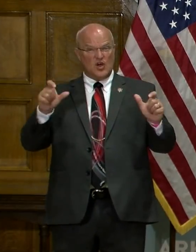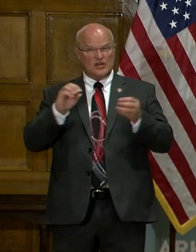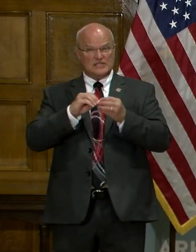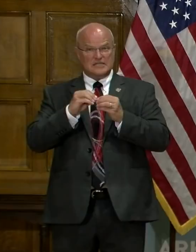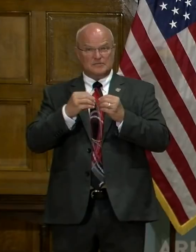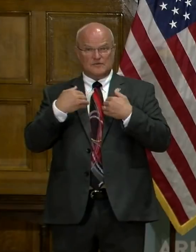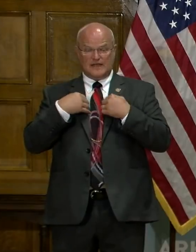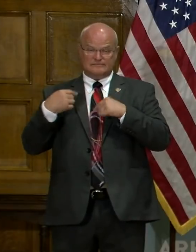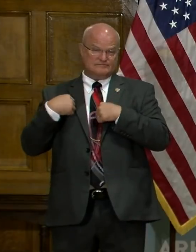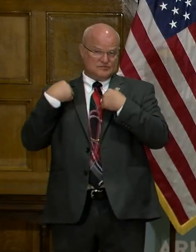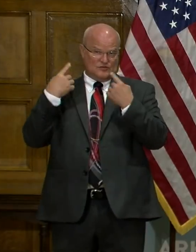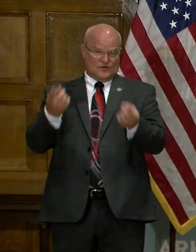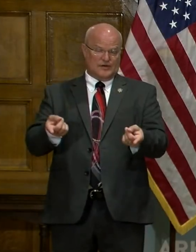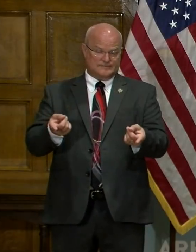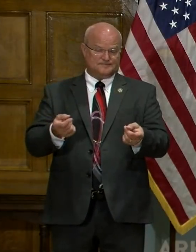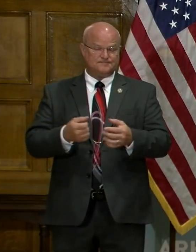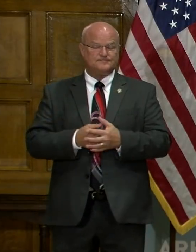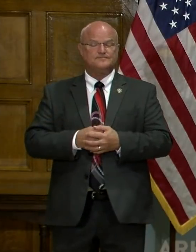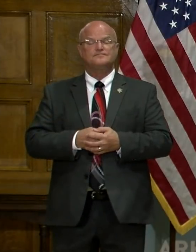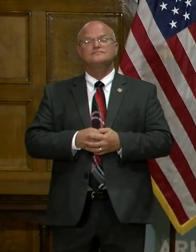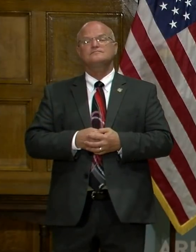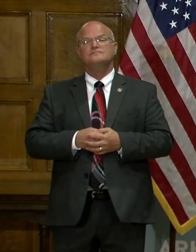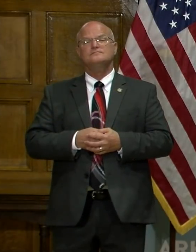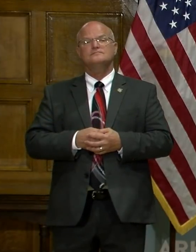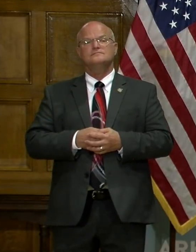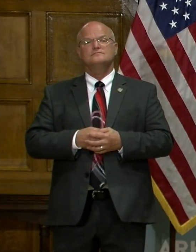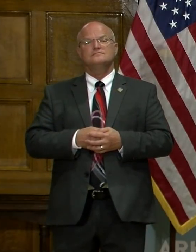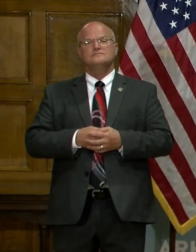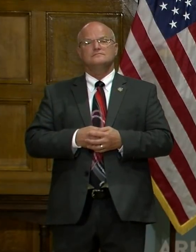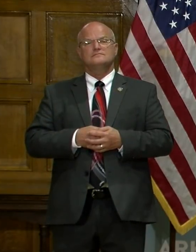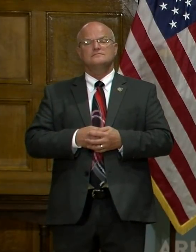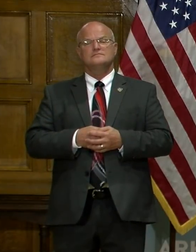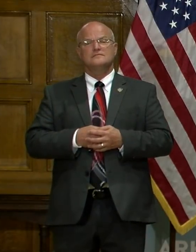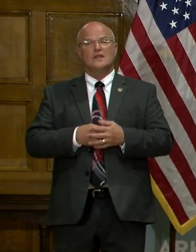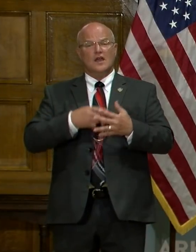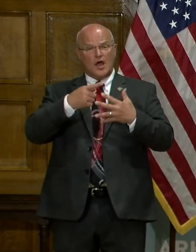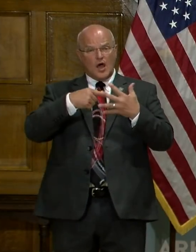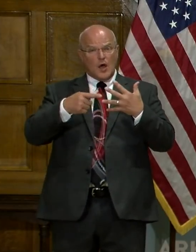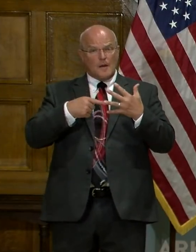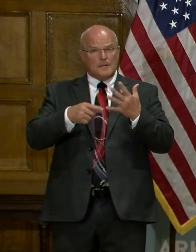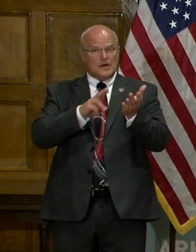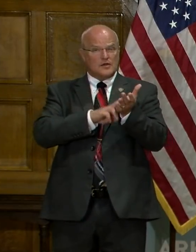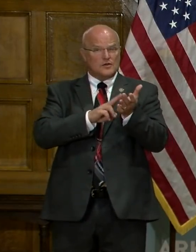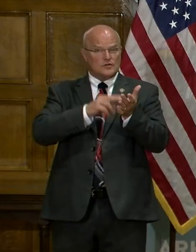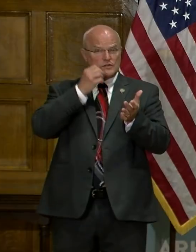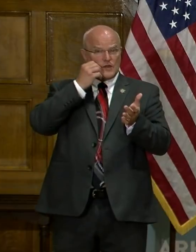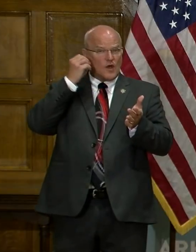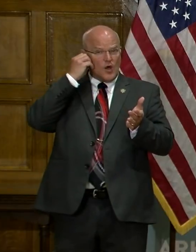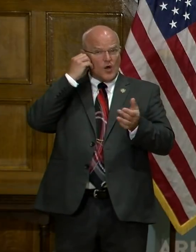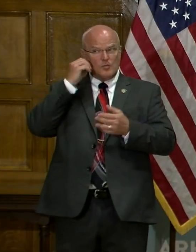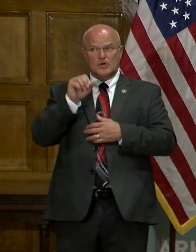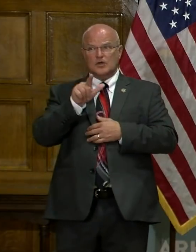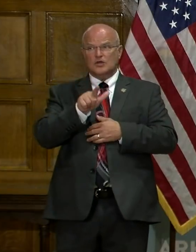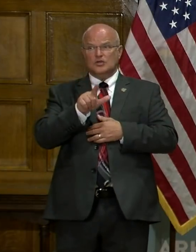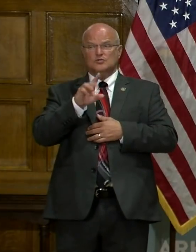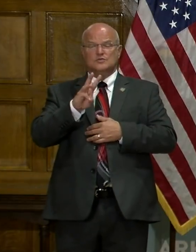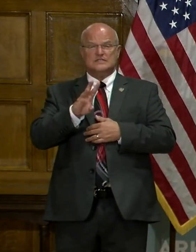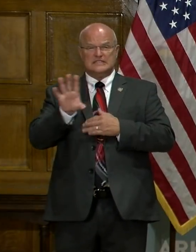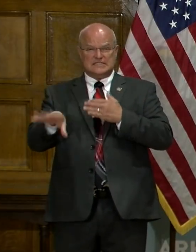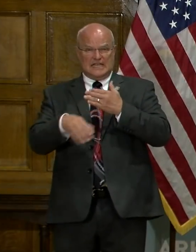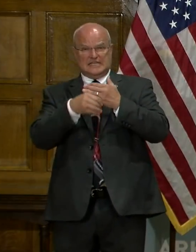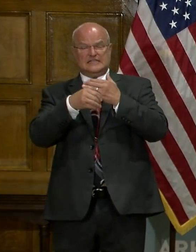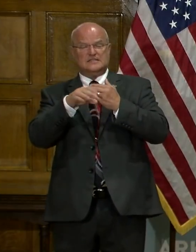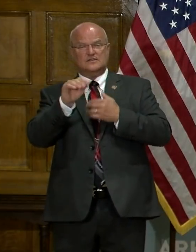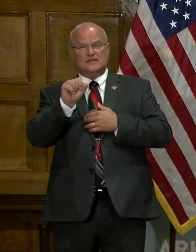number that we've had so far. We have had, amongst nursing home residents, we've had 26 additional